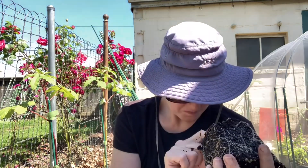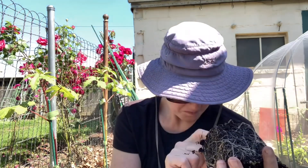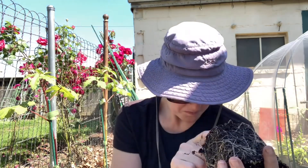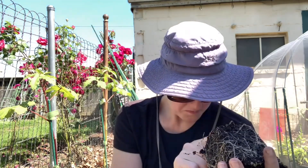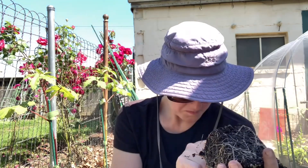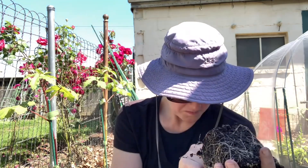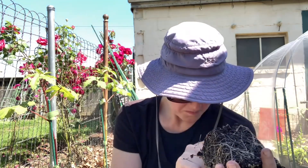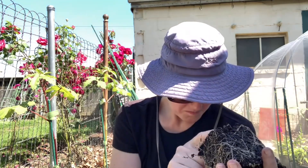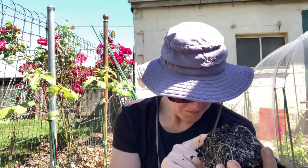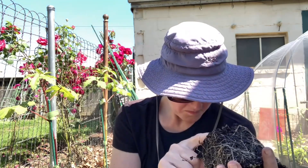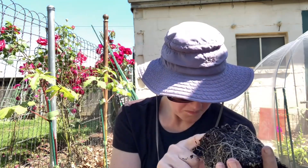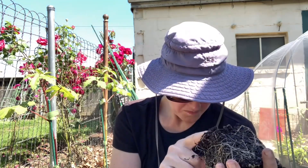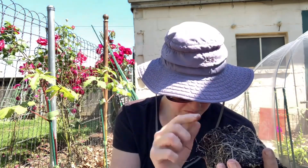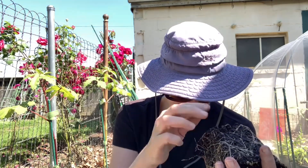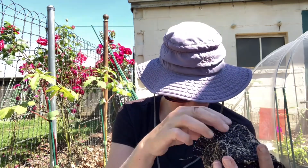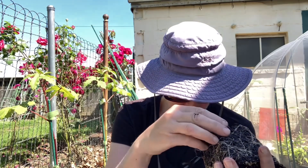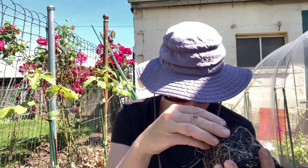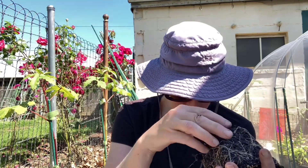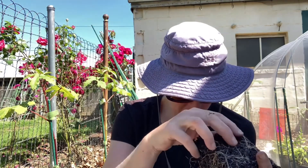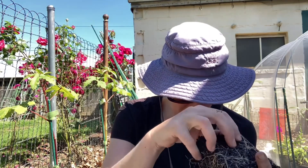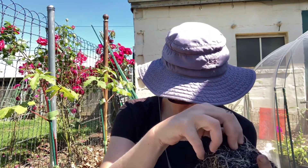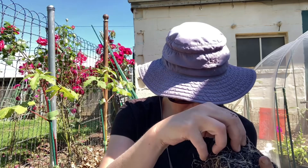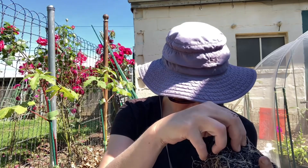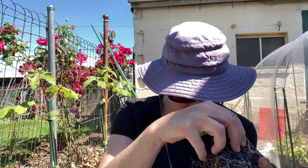Let me have one last look here.